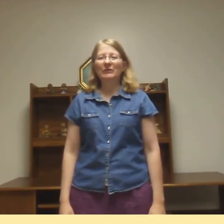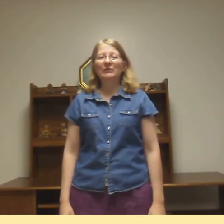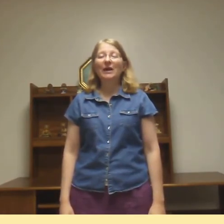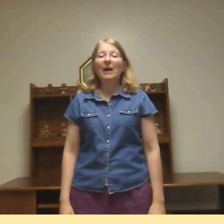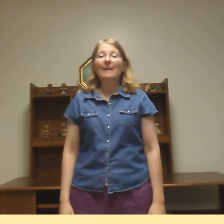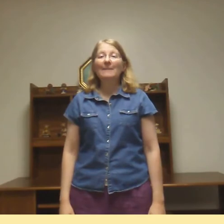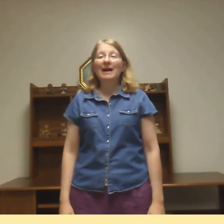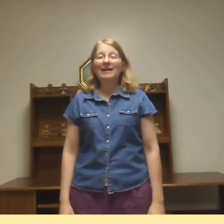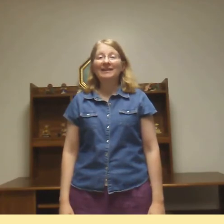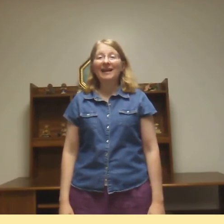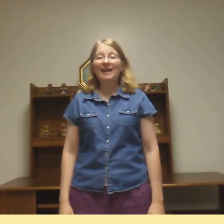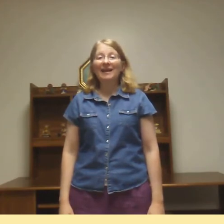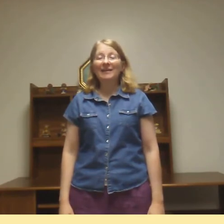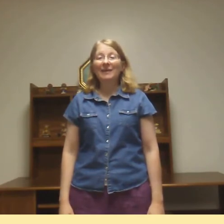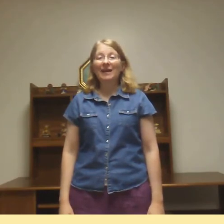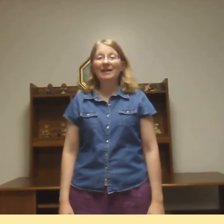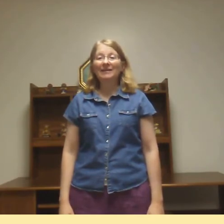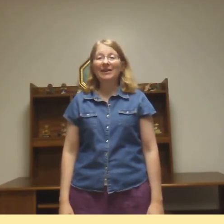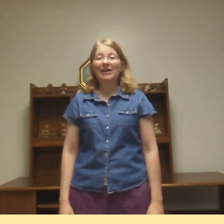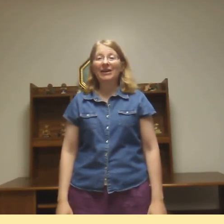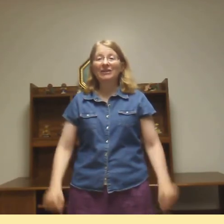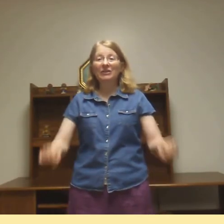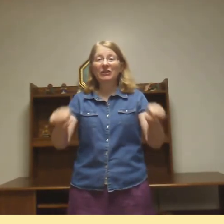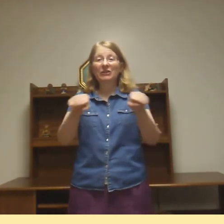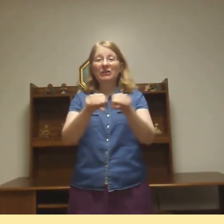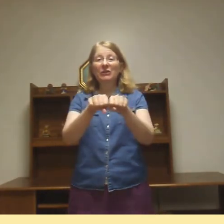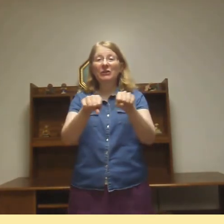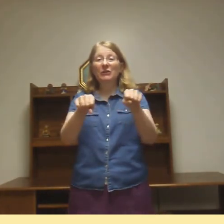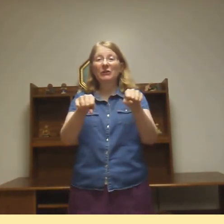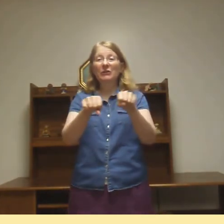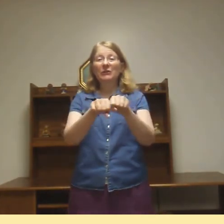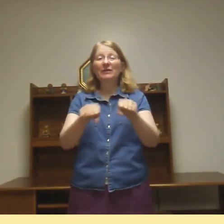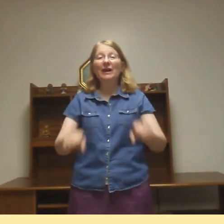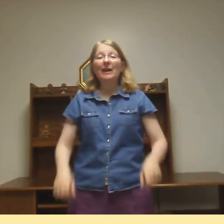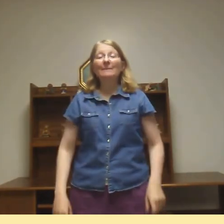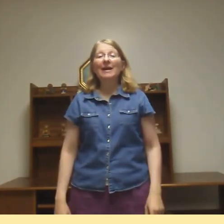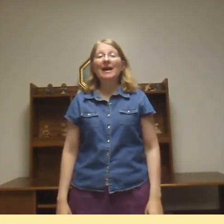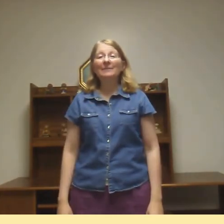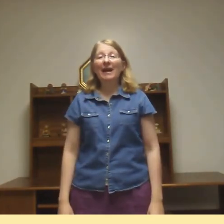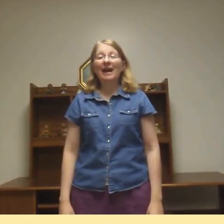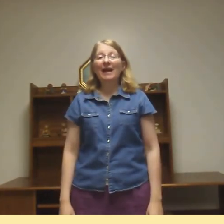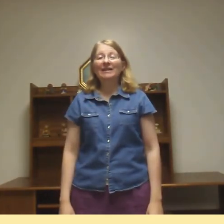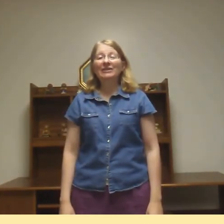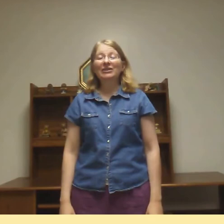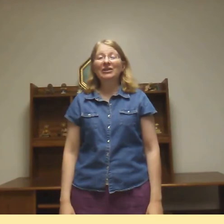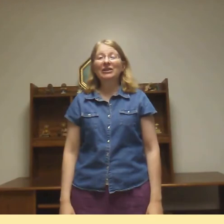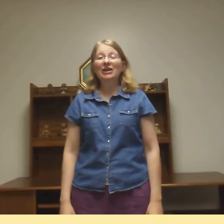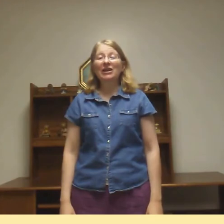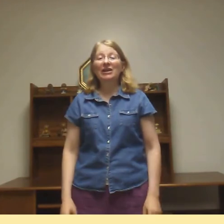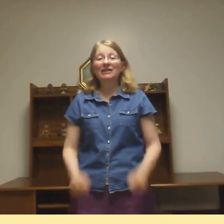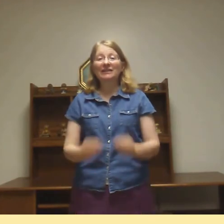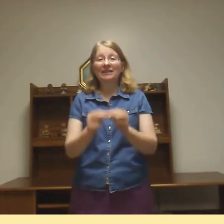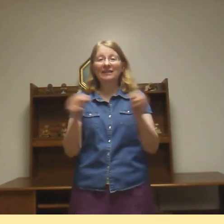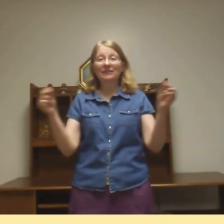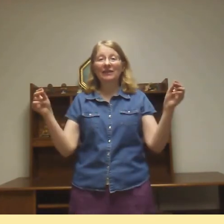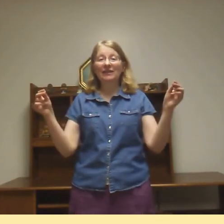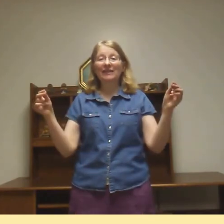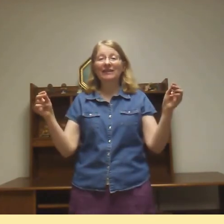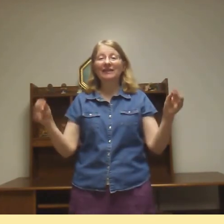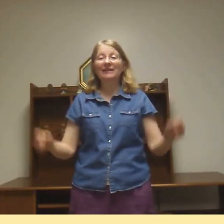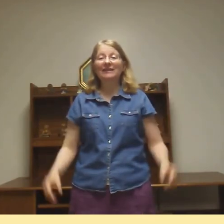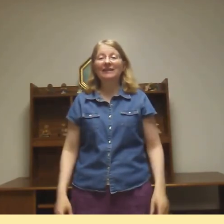Cock-a-doodle-doo, my dame has lost her shoe. My master lost